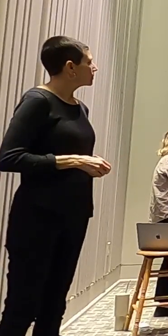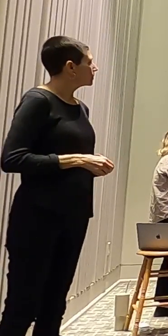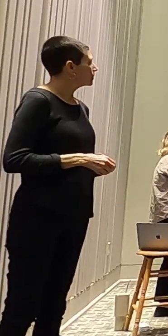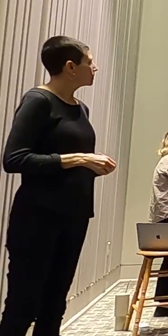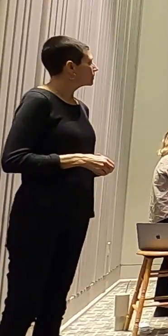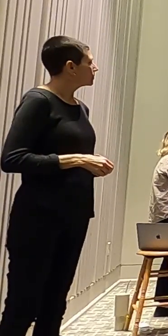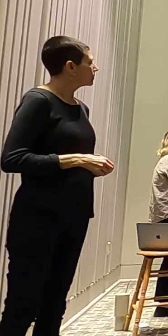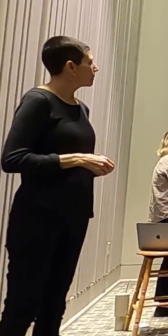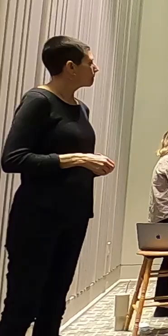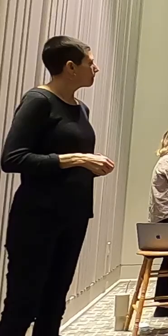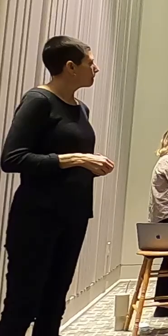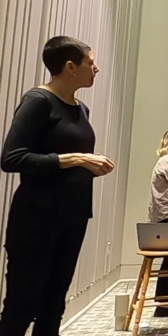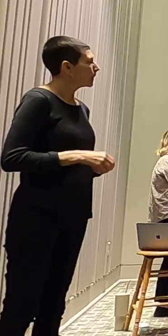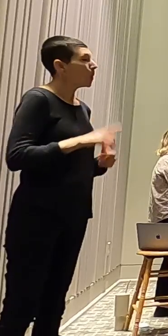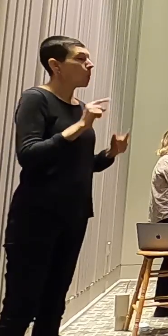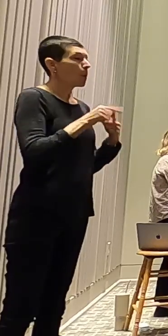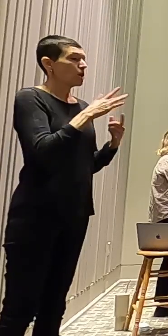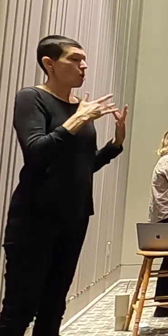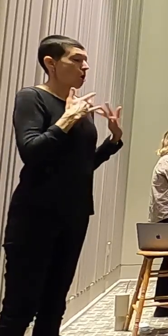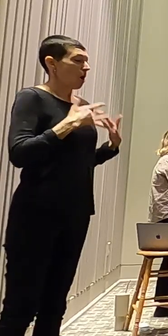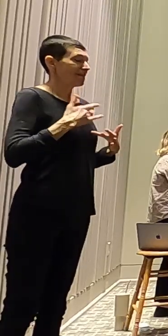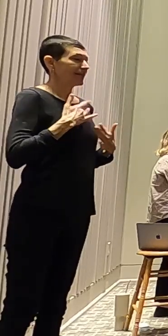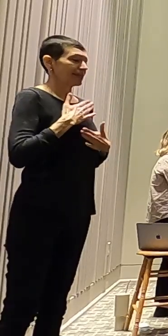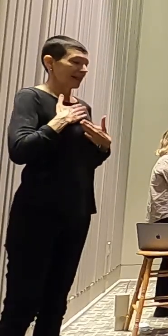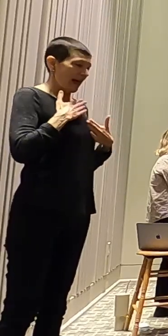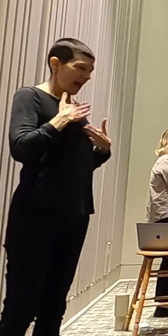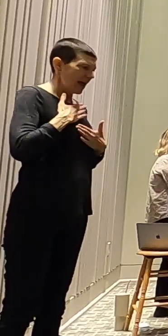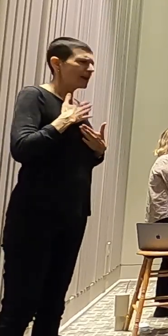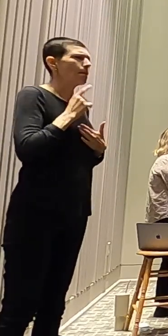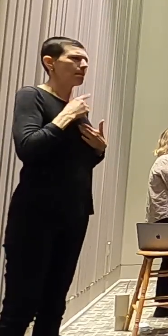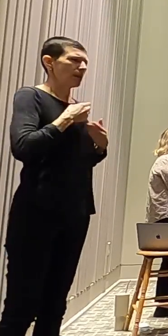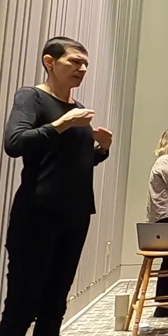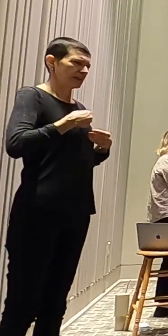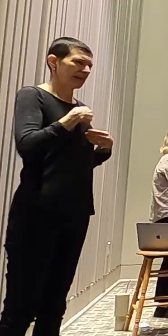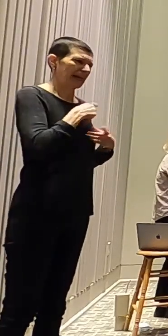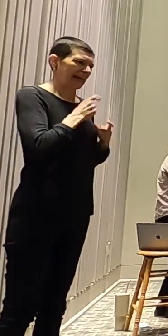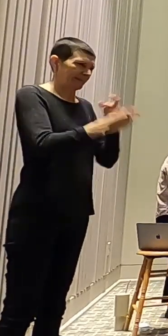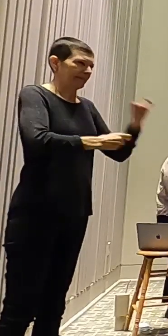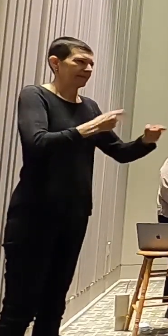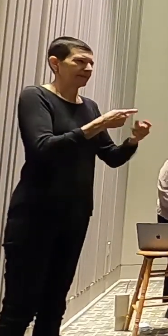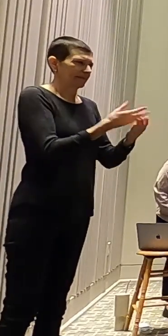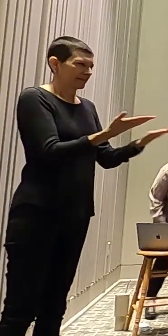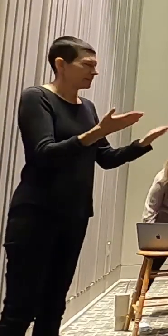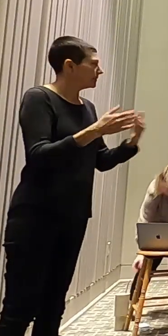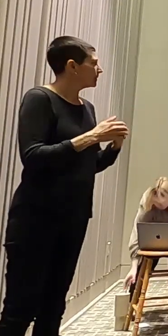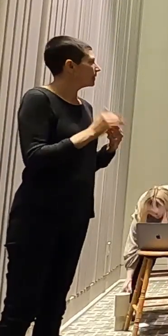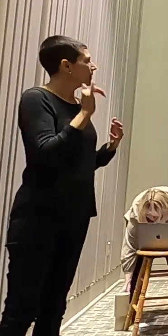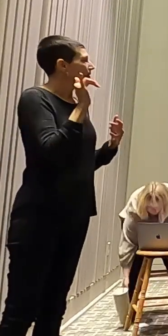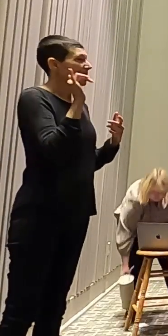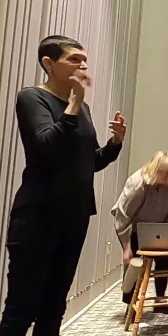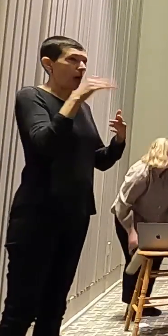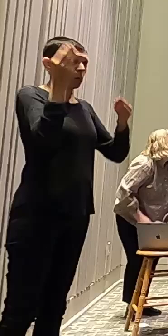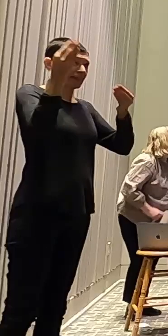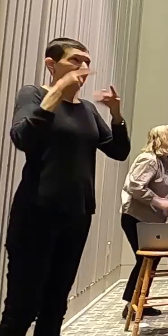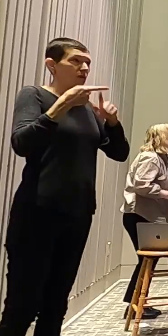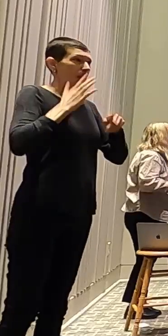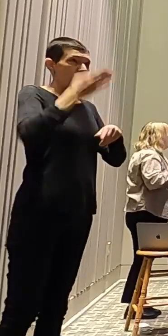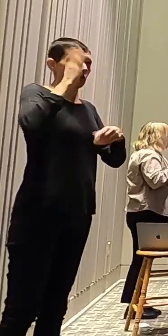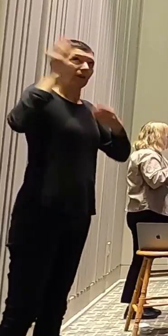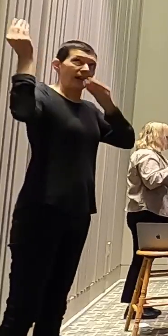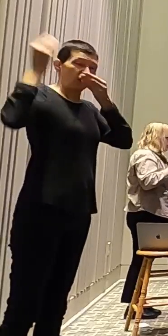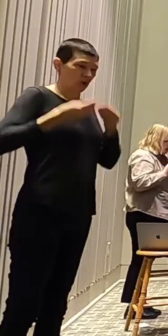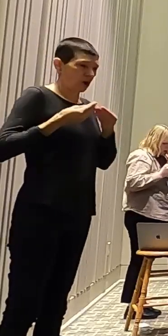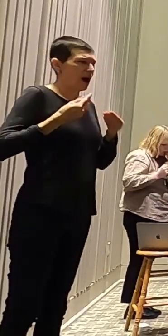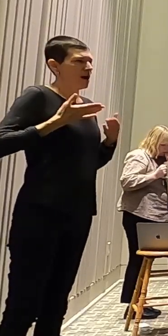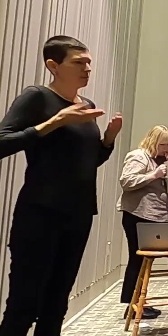When one's heart is glad, he gives away gifts. It was given to us by our Creator, our way of doing